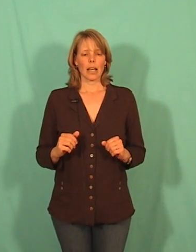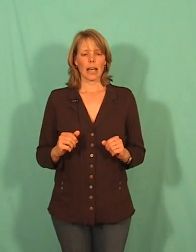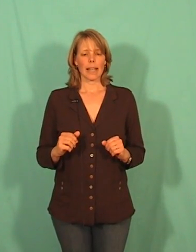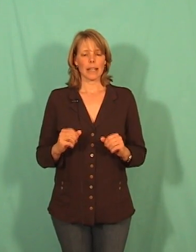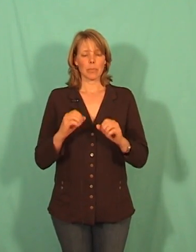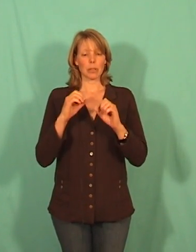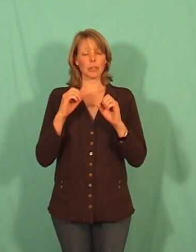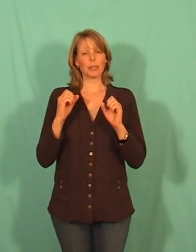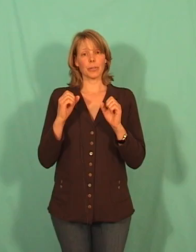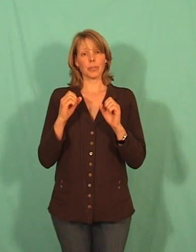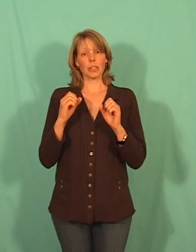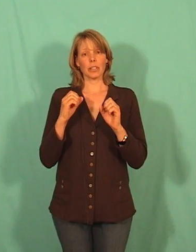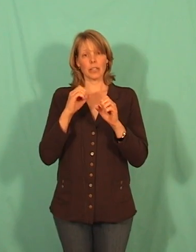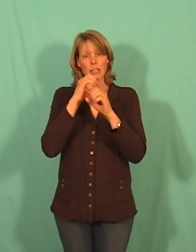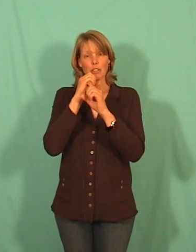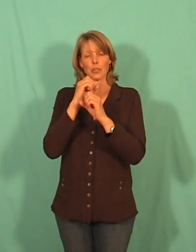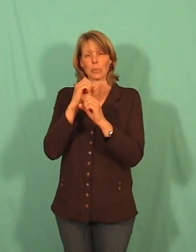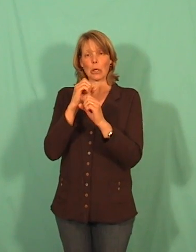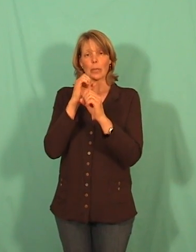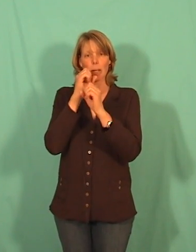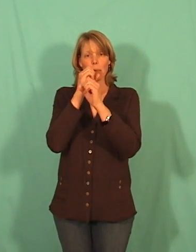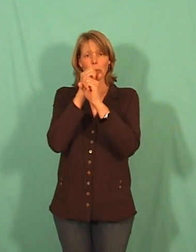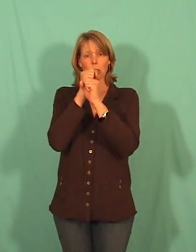And then balloon, looks like you're blowing up a balloon.